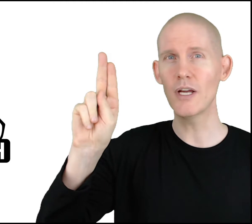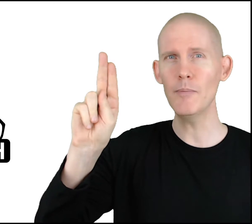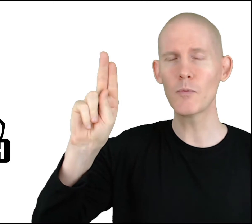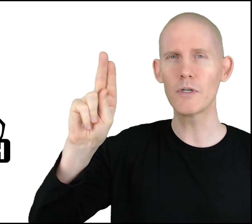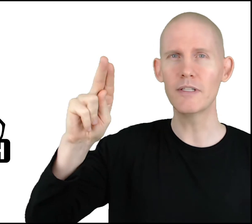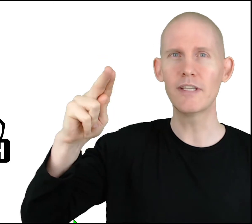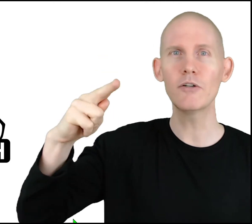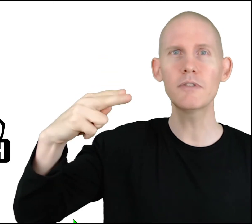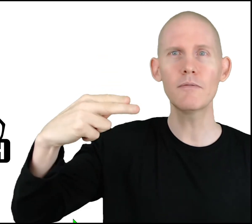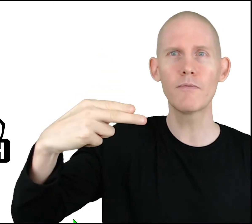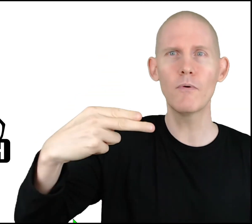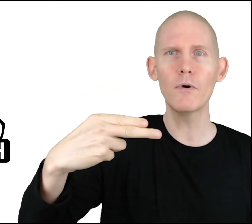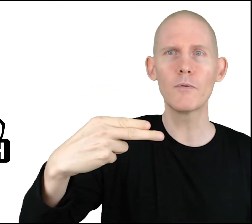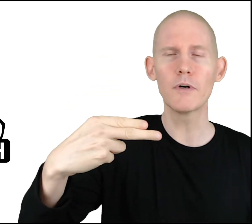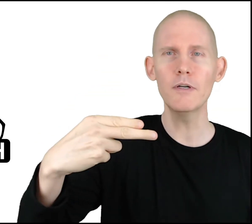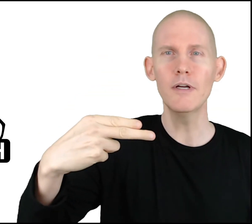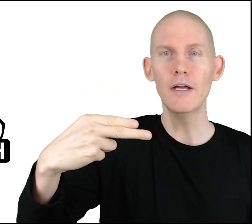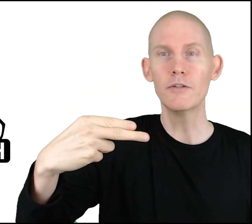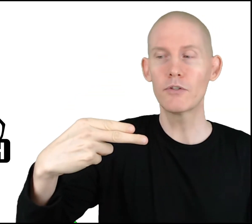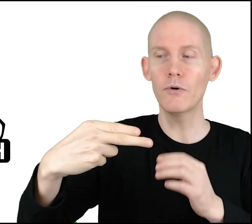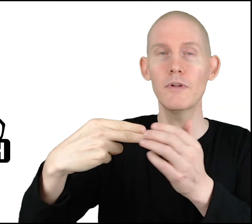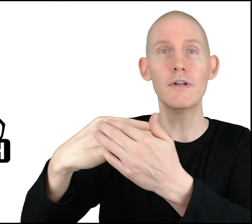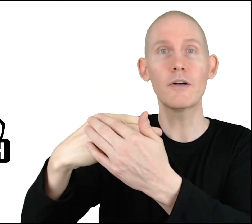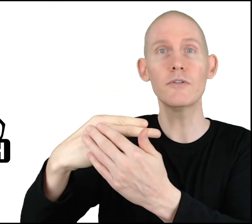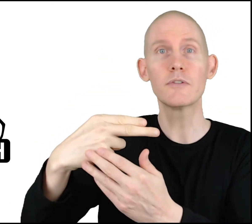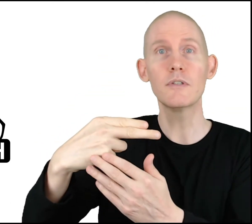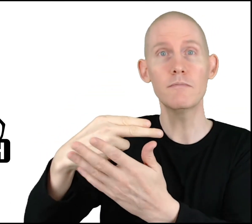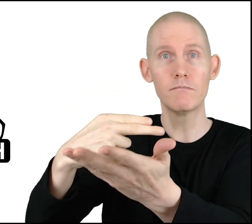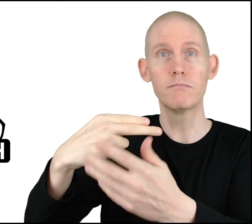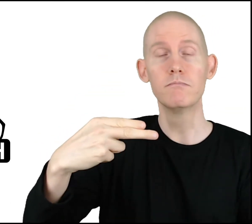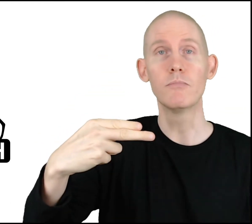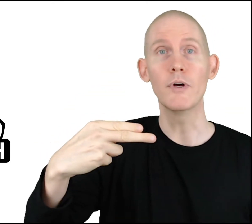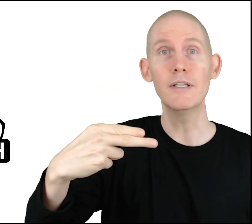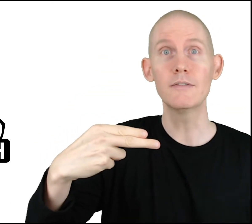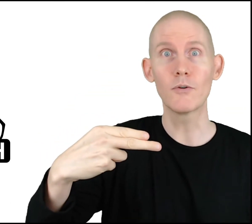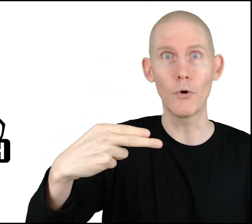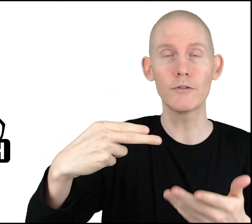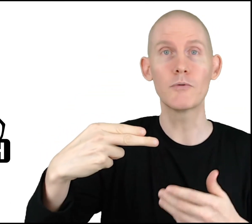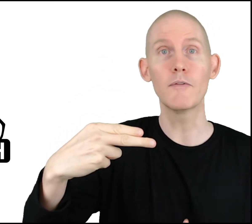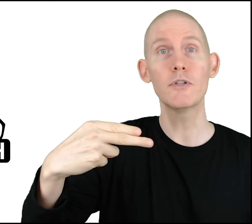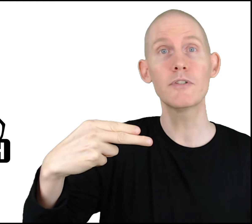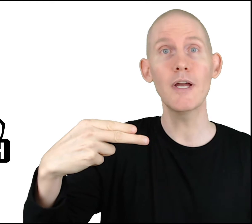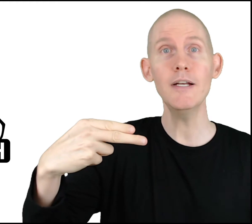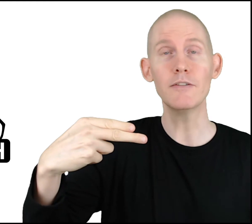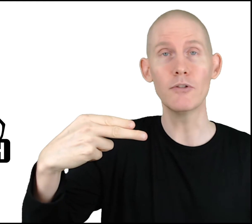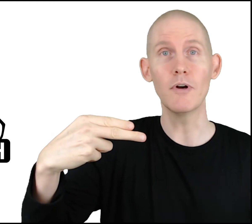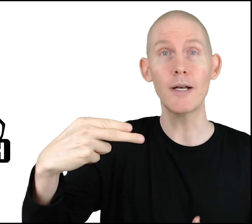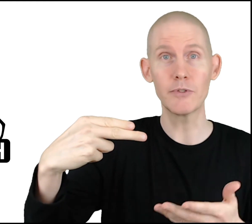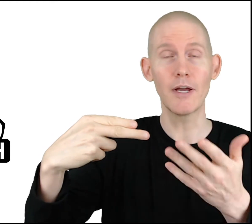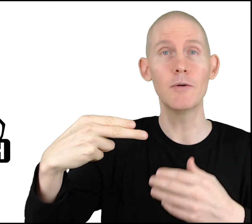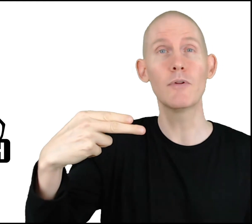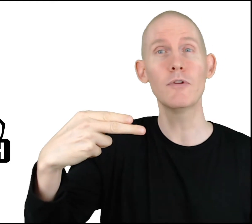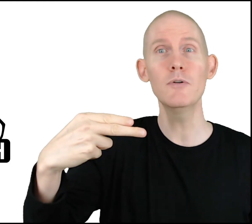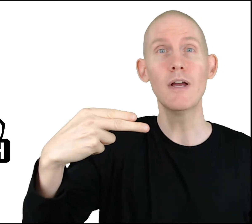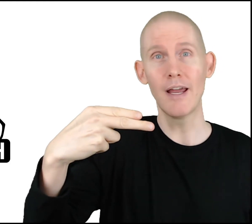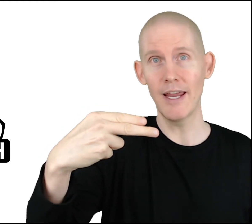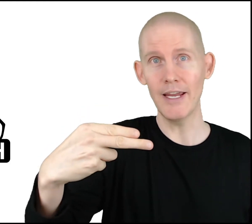and we're going to tilt it forward so the knuckles are pointing towards whoever you're signing to, right? I'm signing with you, H.